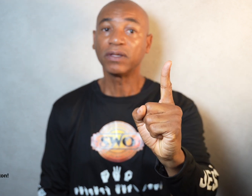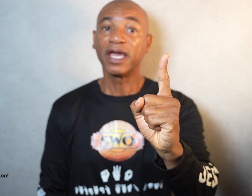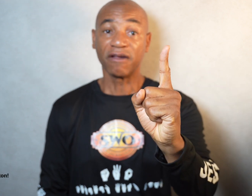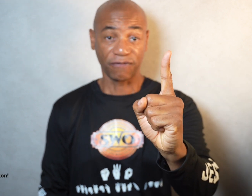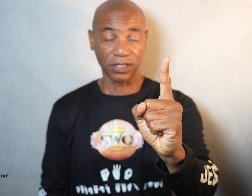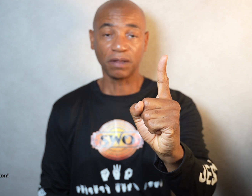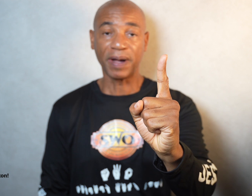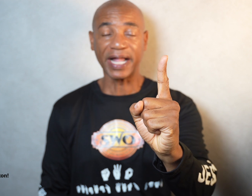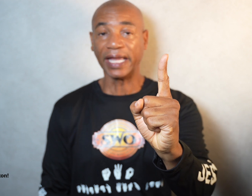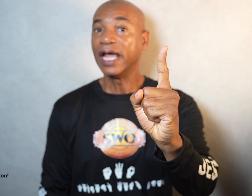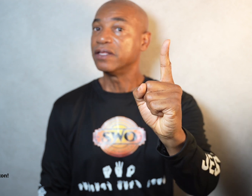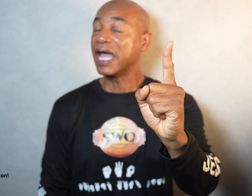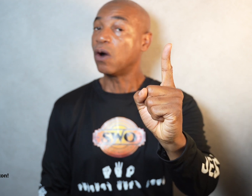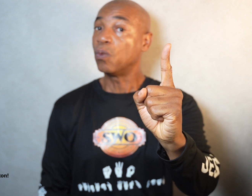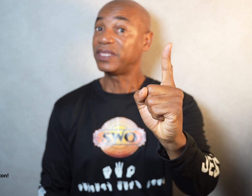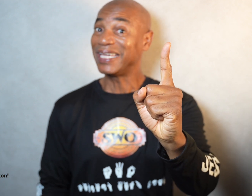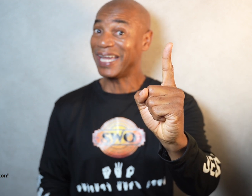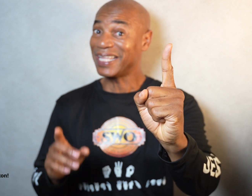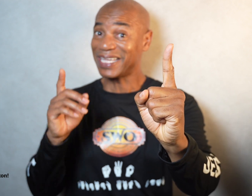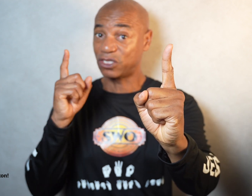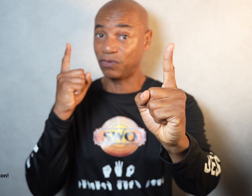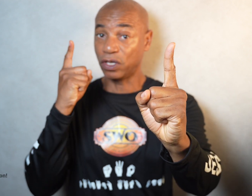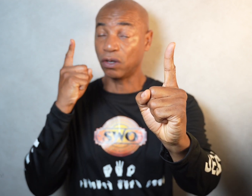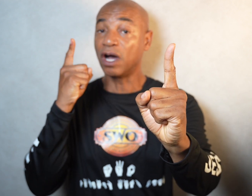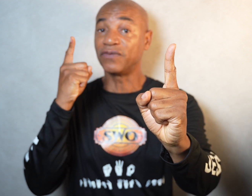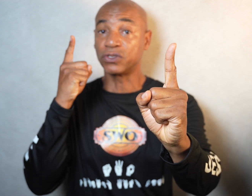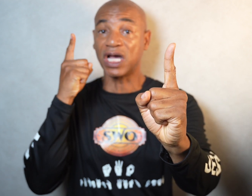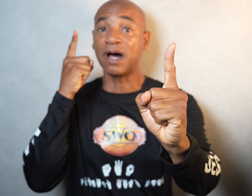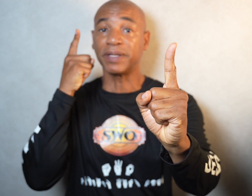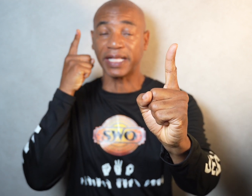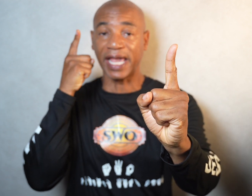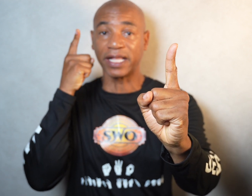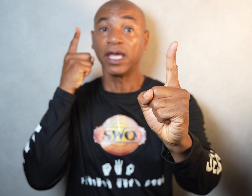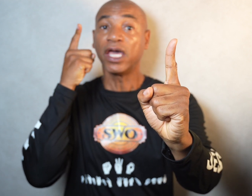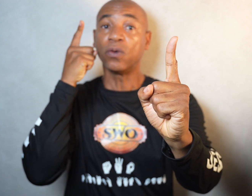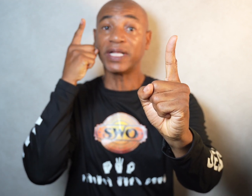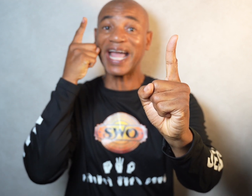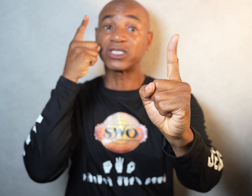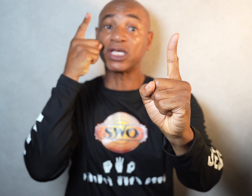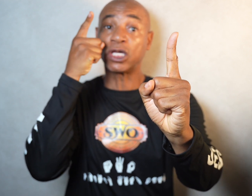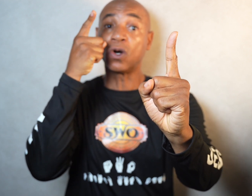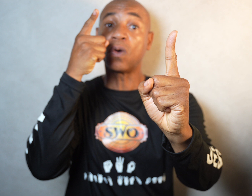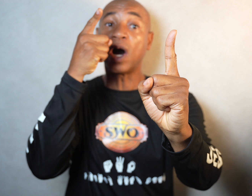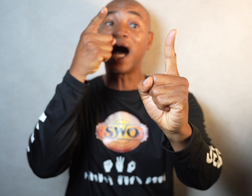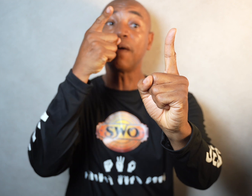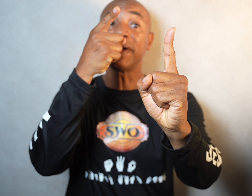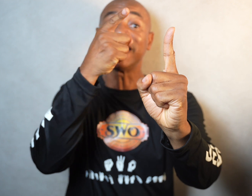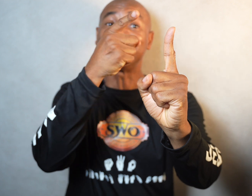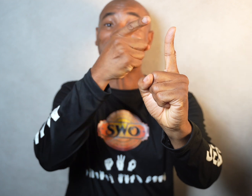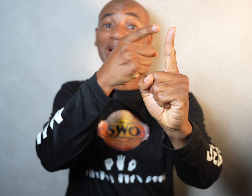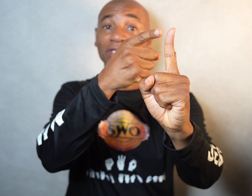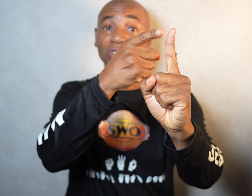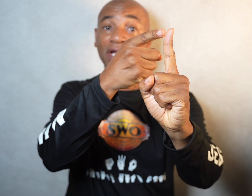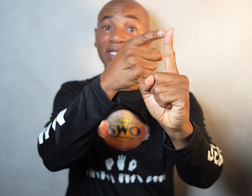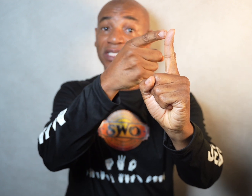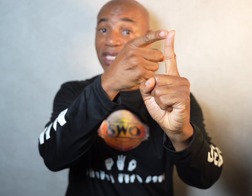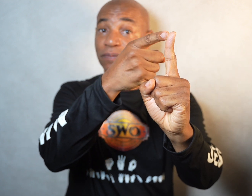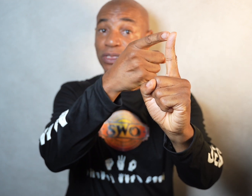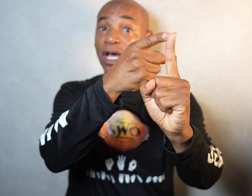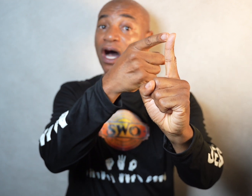in front of the body. Now, with the index finger of your dominant hand, it would actually go up and touch the tips of